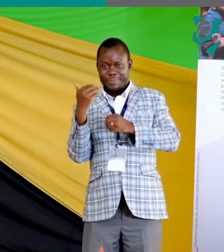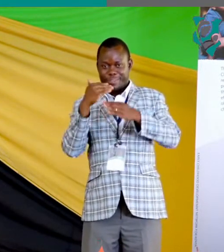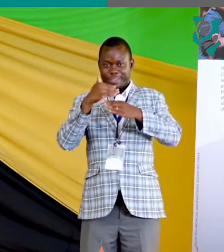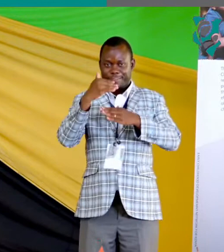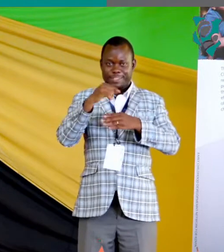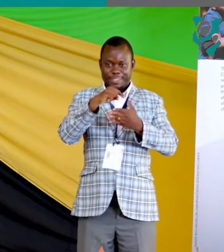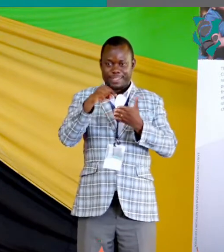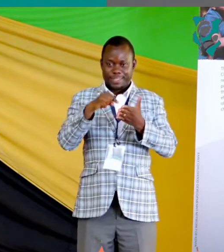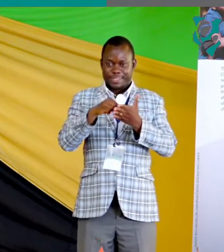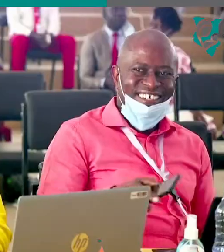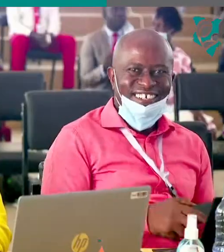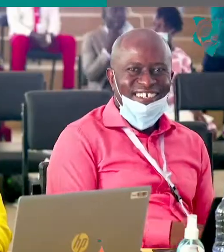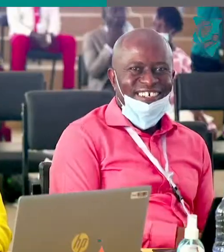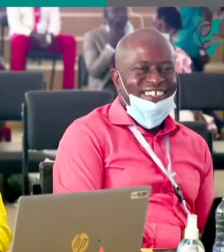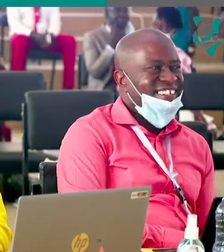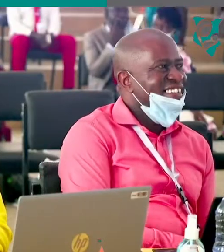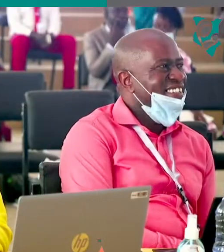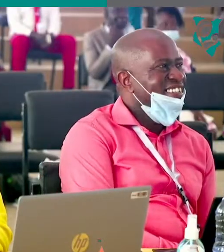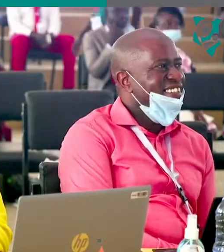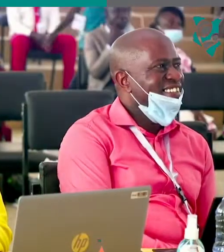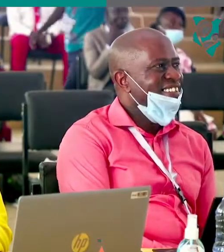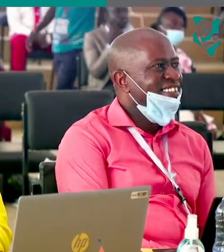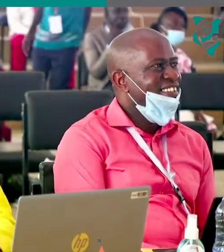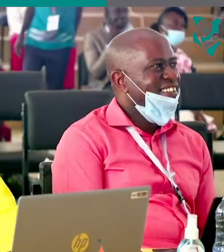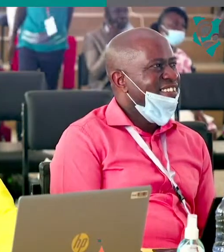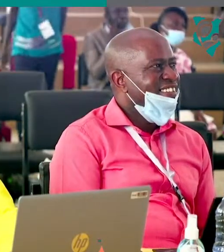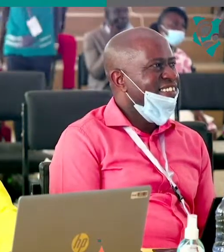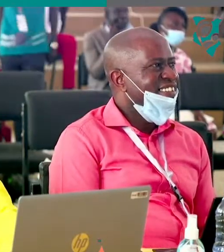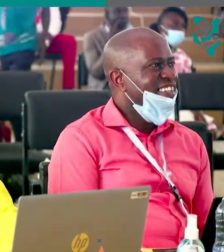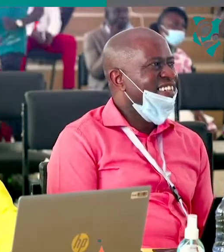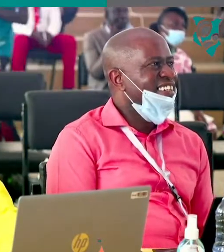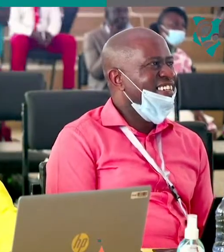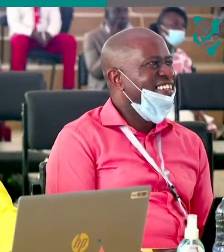I'm also a product of Kenyatta University, but why I say?